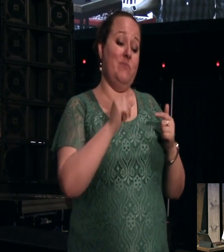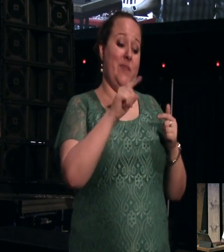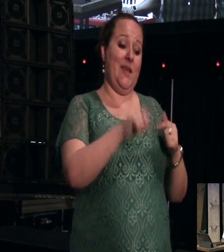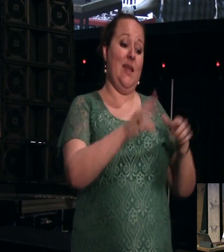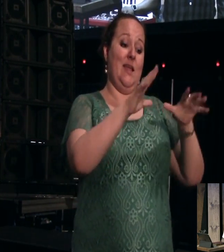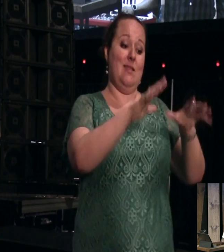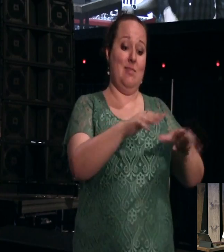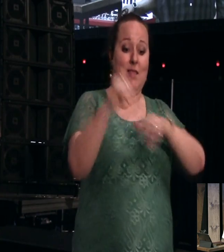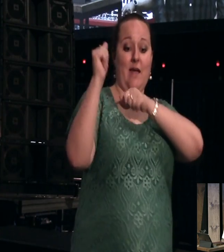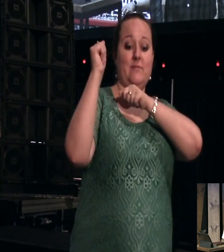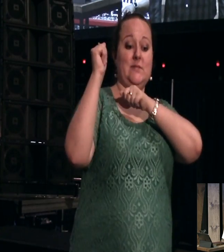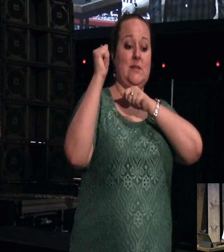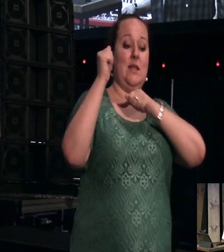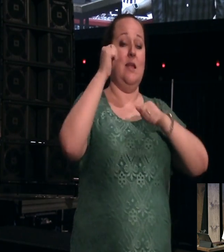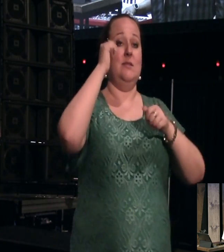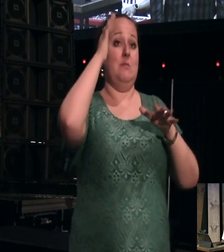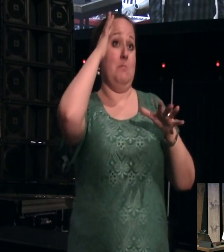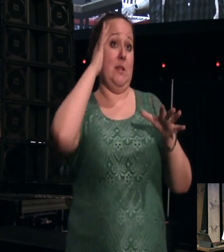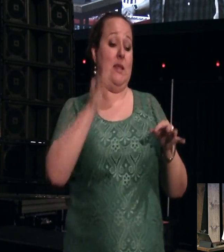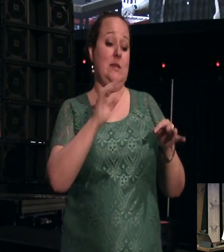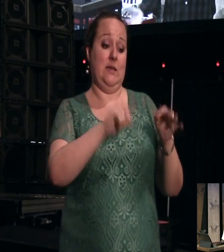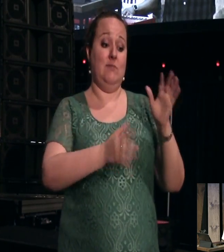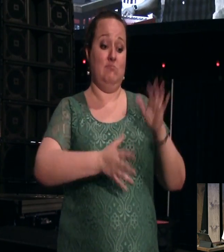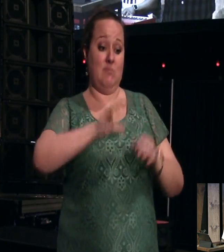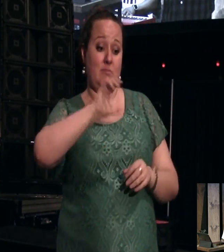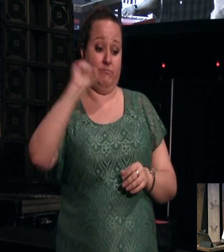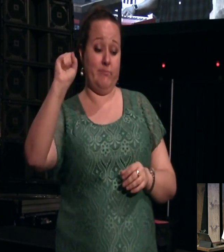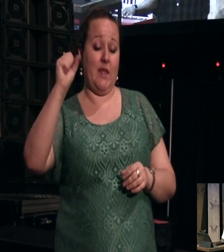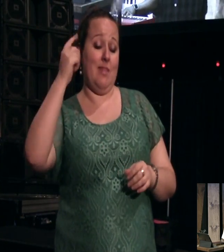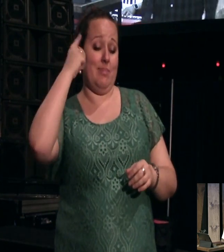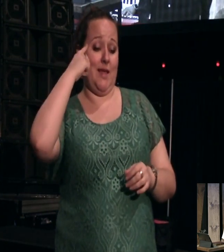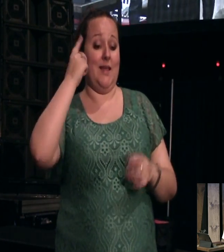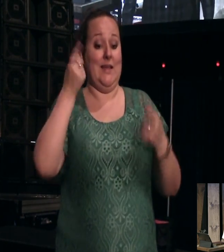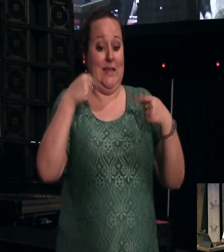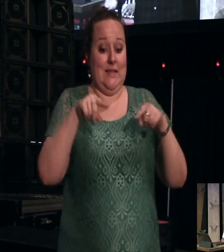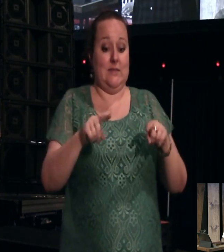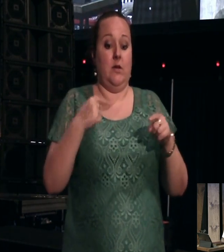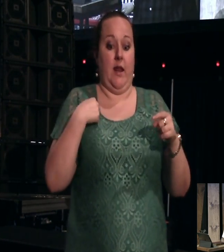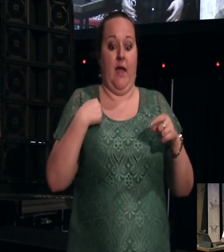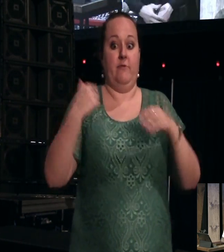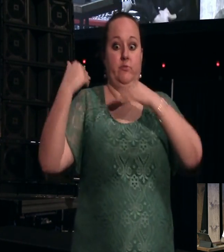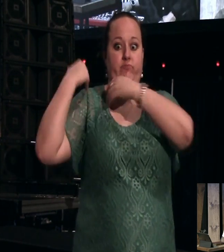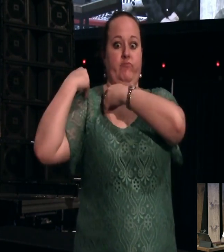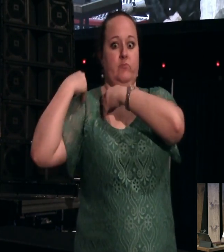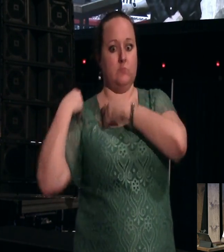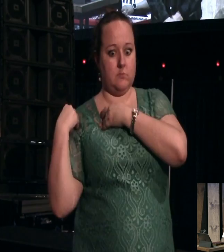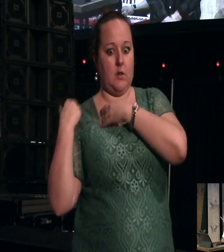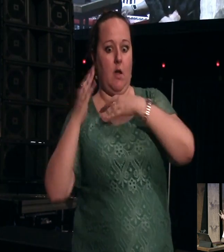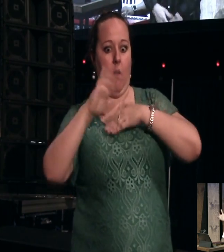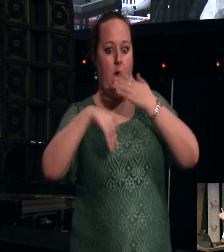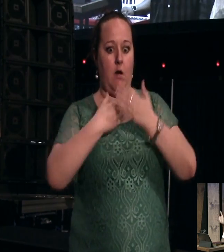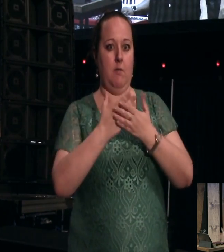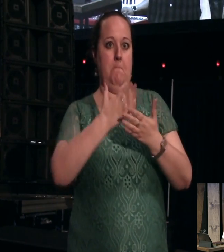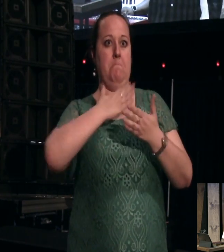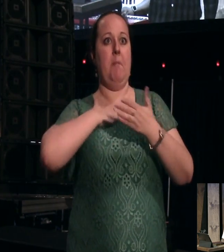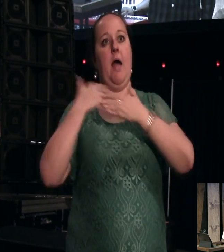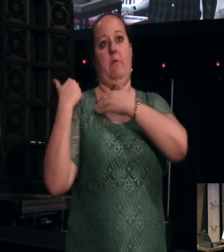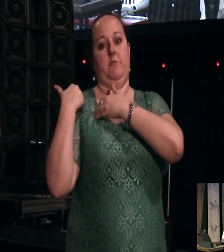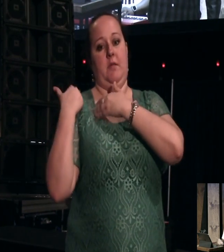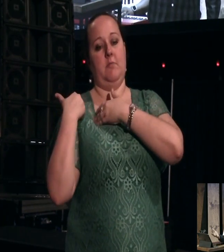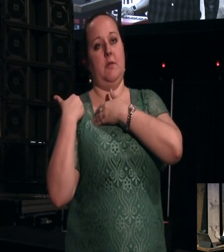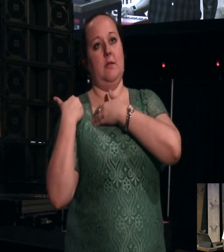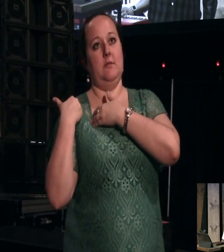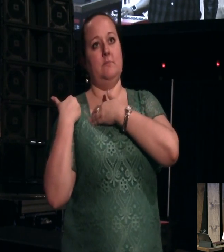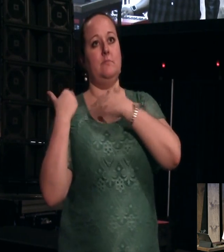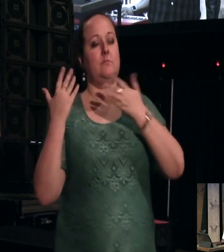life. And so he left believing that he was going to have to shoulder it. And as I just thought about tonight,